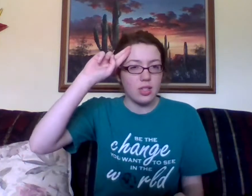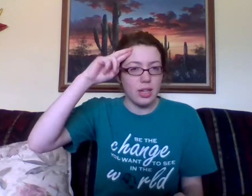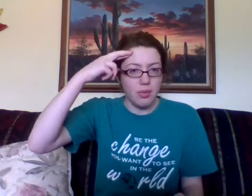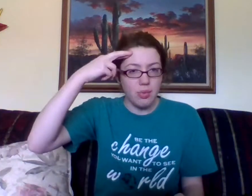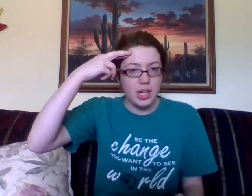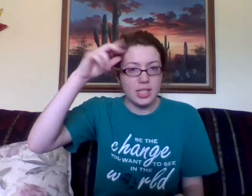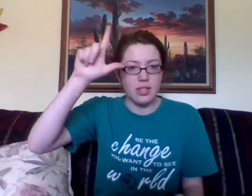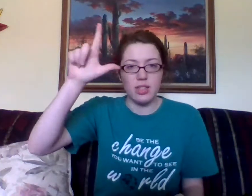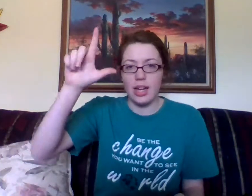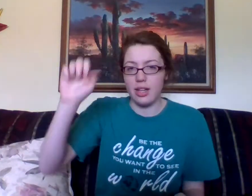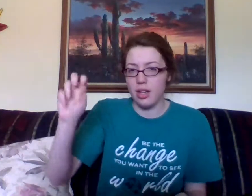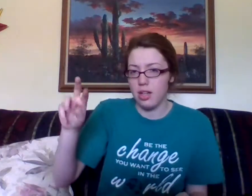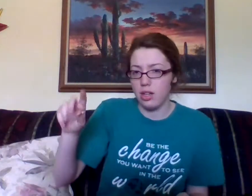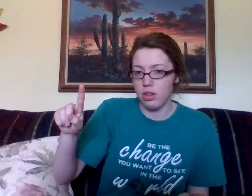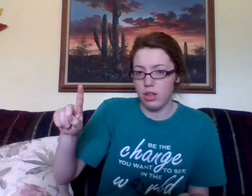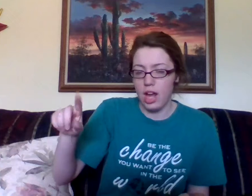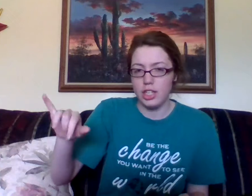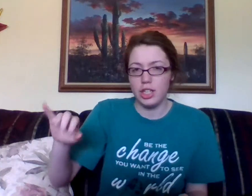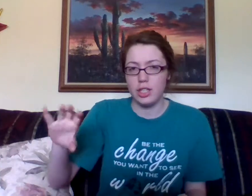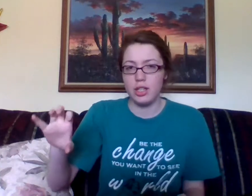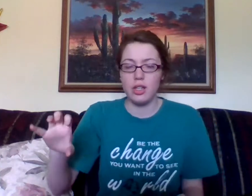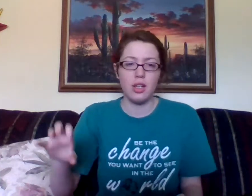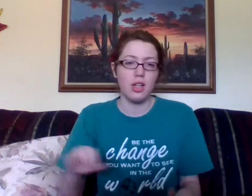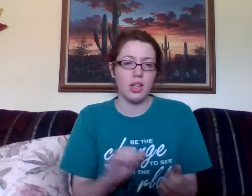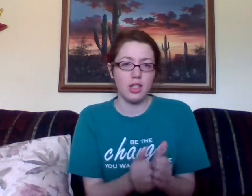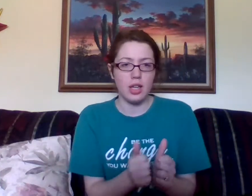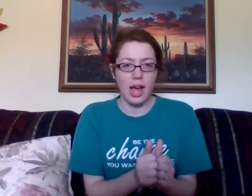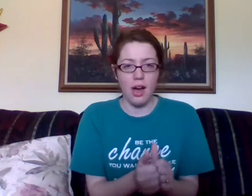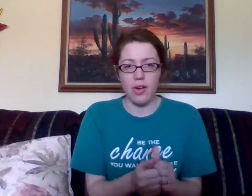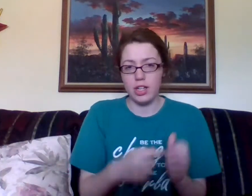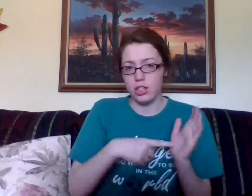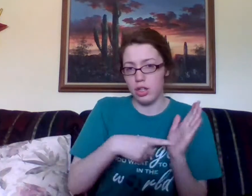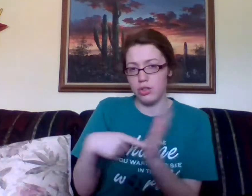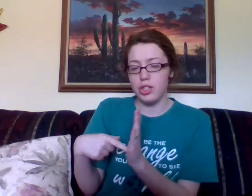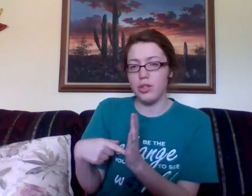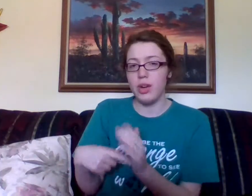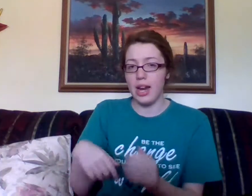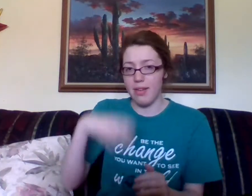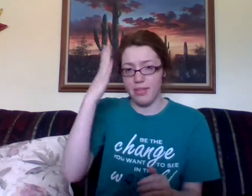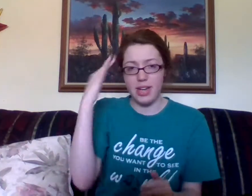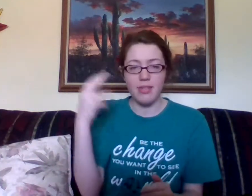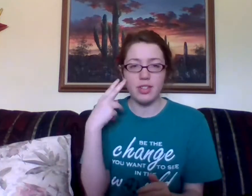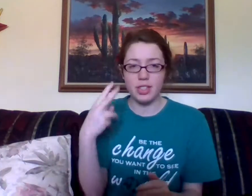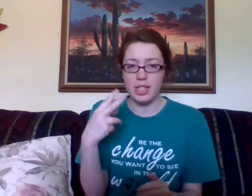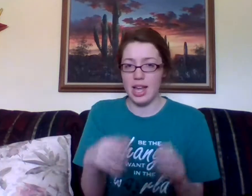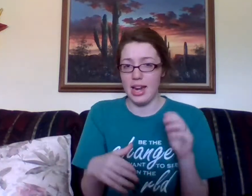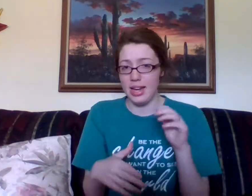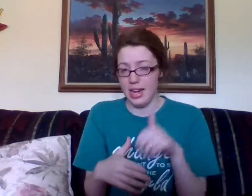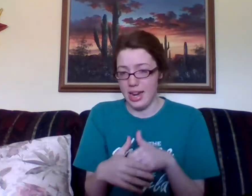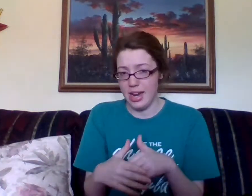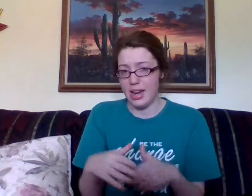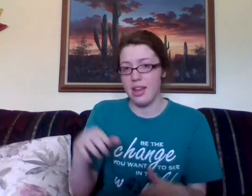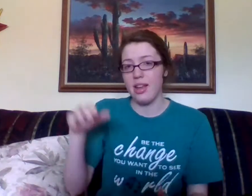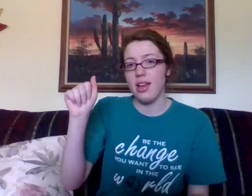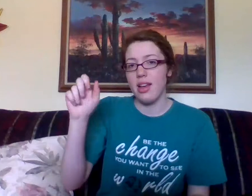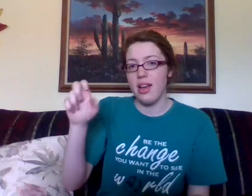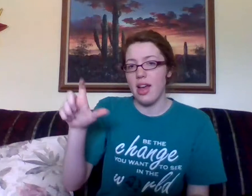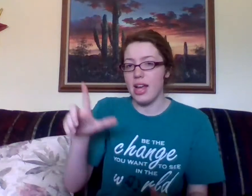like a reason, there's like logic to how it shows you. And I've never seen that in